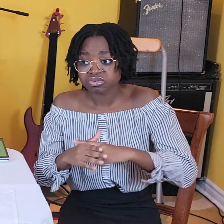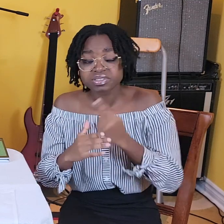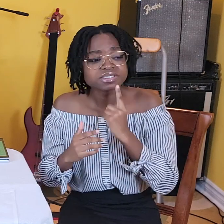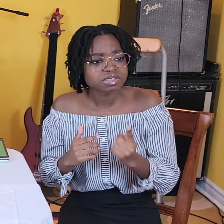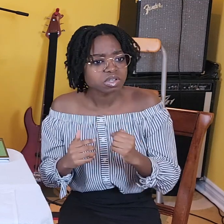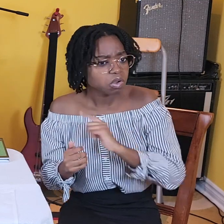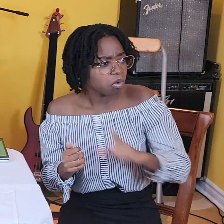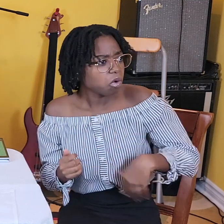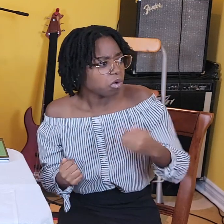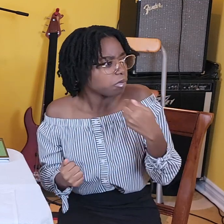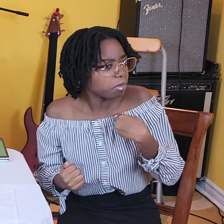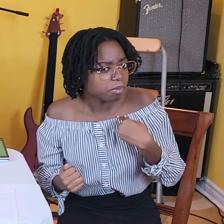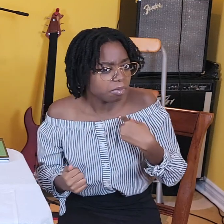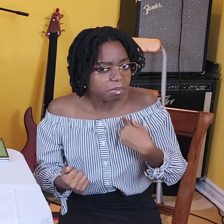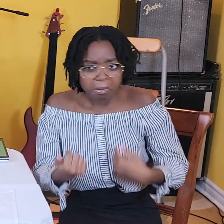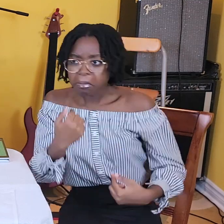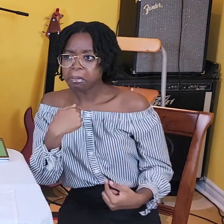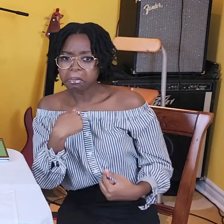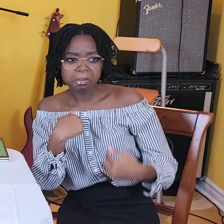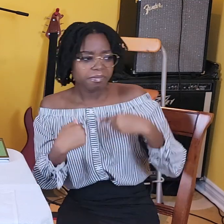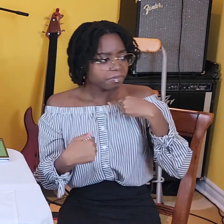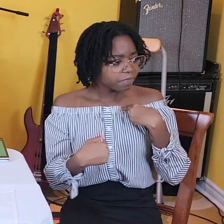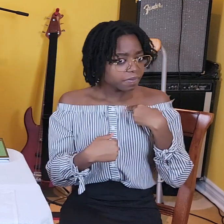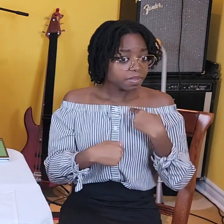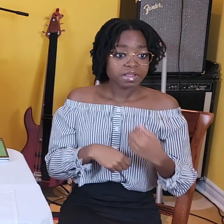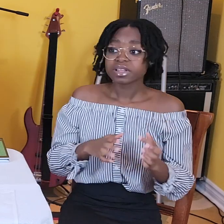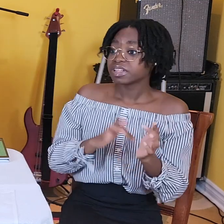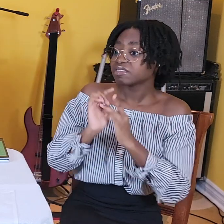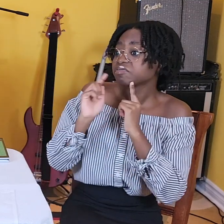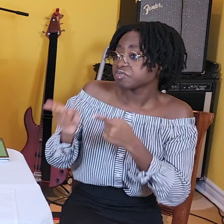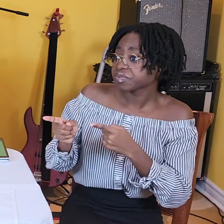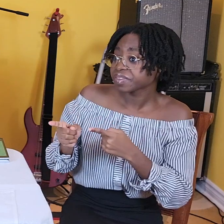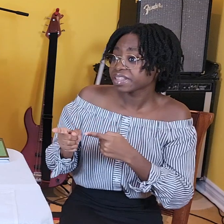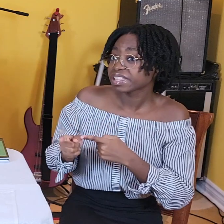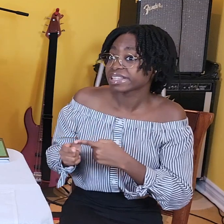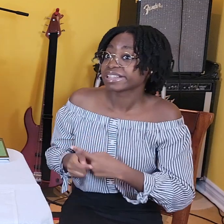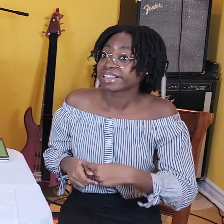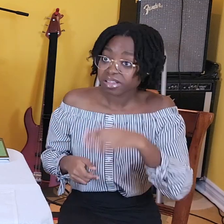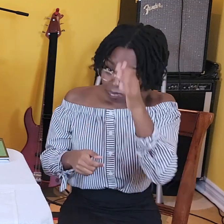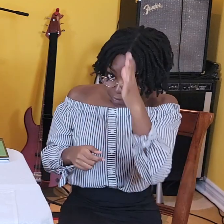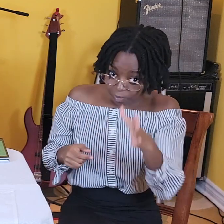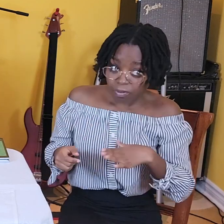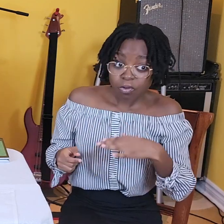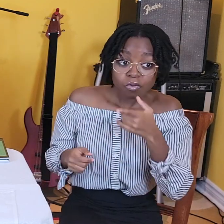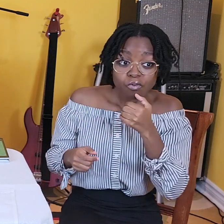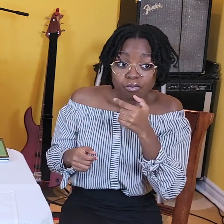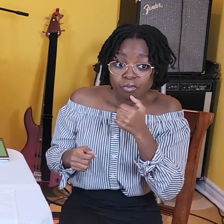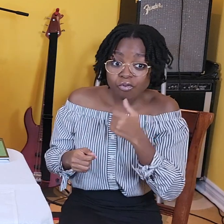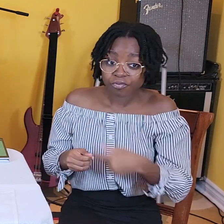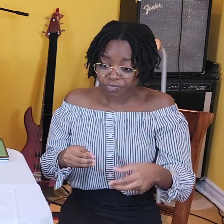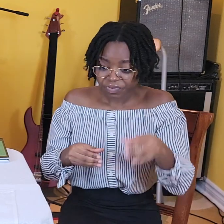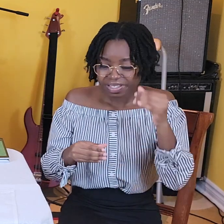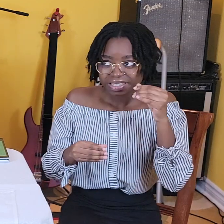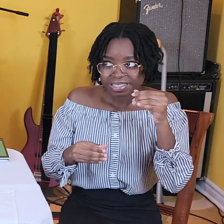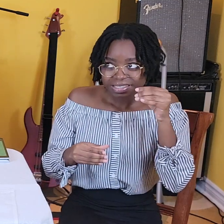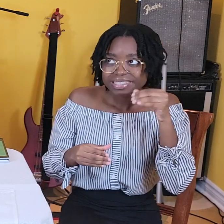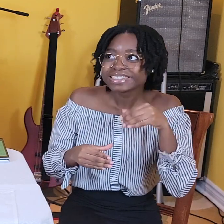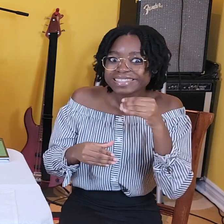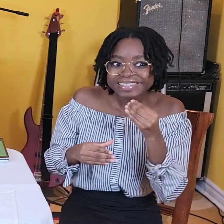I?' He answered and said, 'He who dipped his hand with me in the dish will betray me.